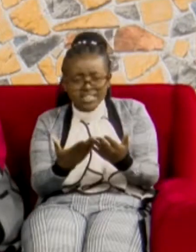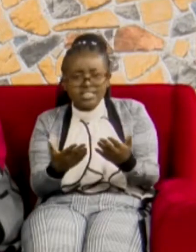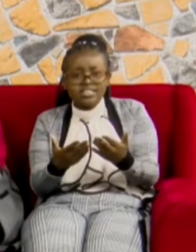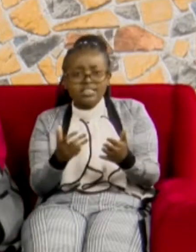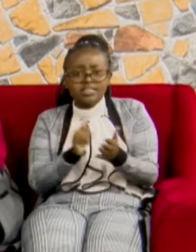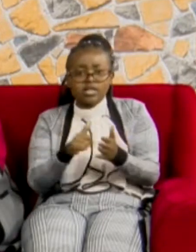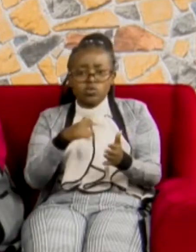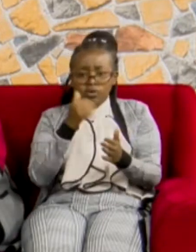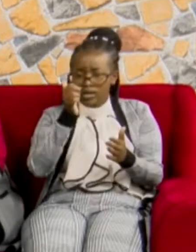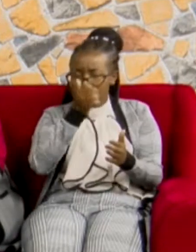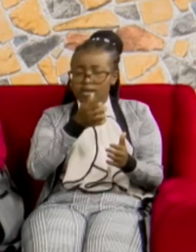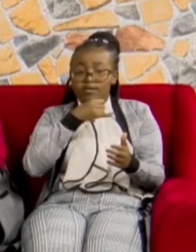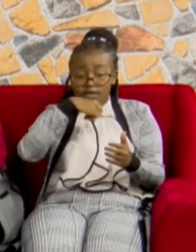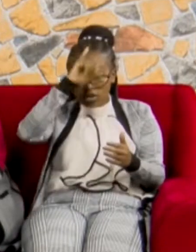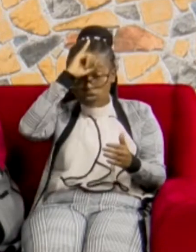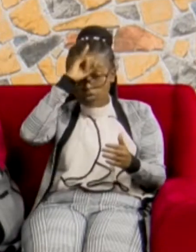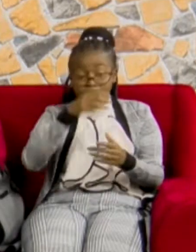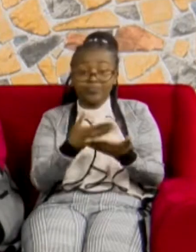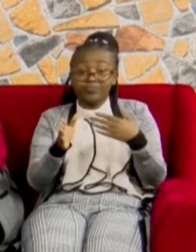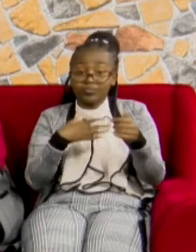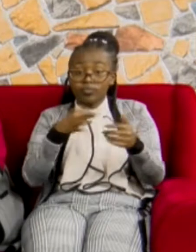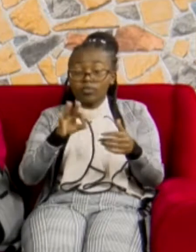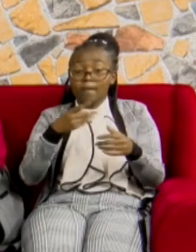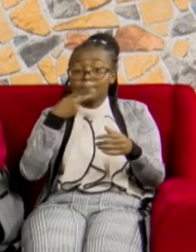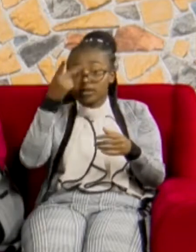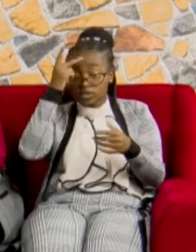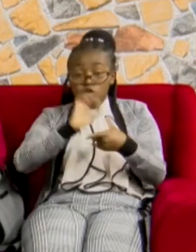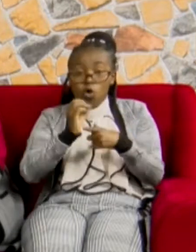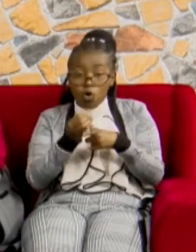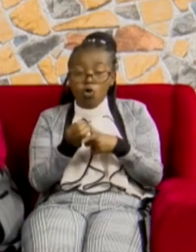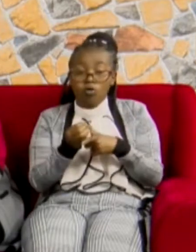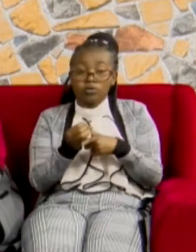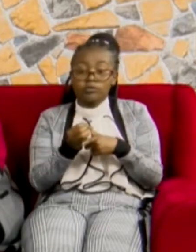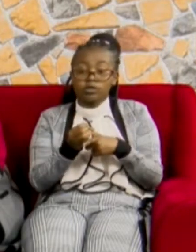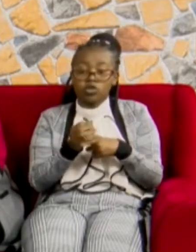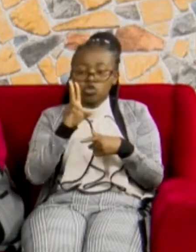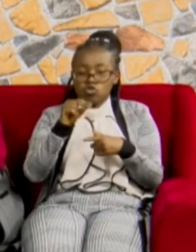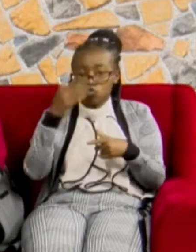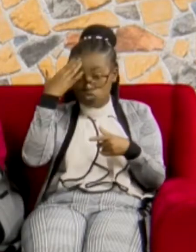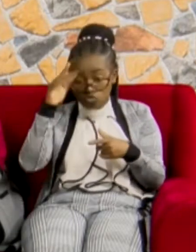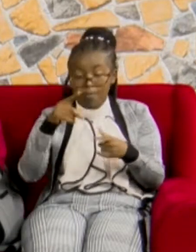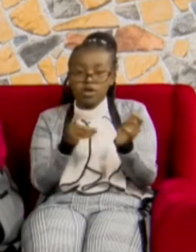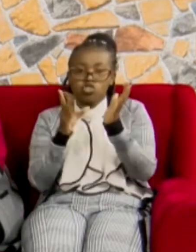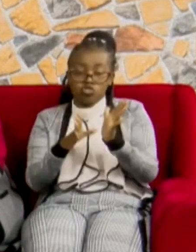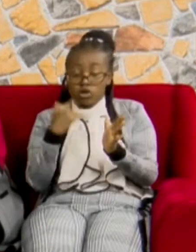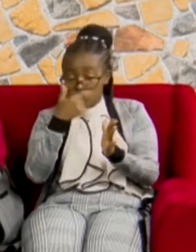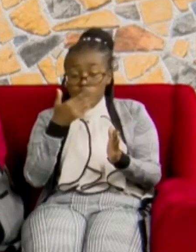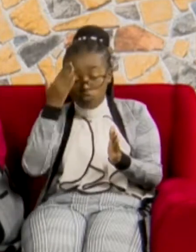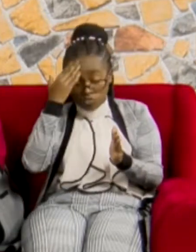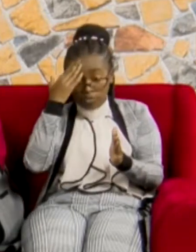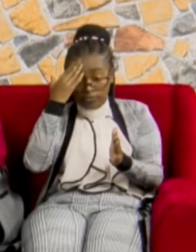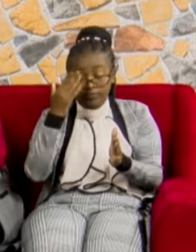that we ignore some of the telltale signs of parents, or we just rubbish it like, no, you don't know, I'm the doctor, I'm the one who knows,